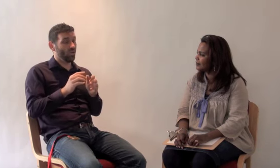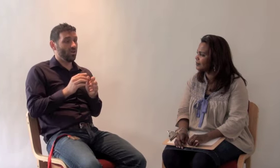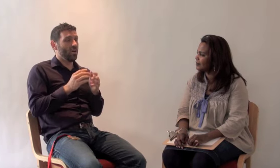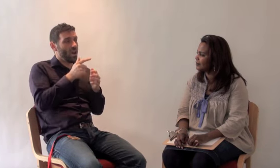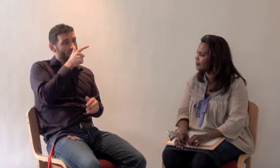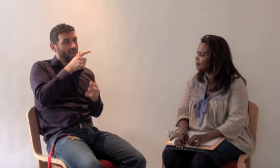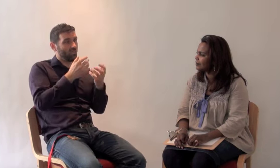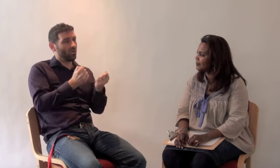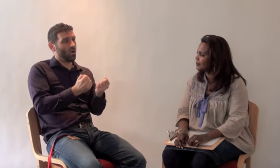3,300, 200.